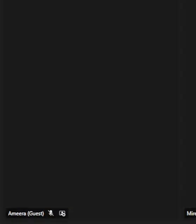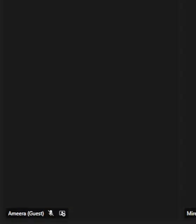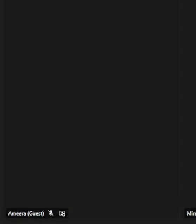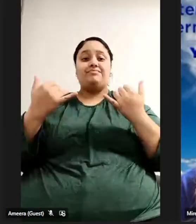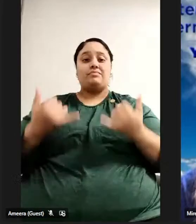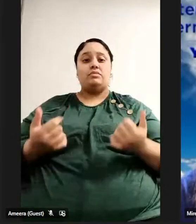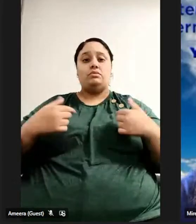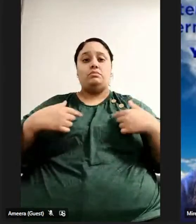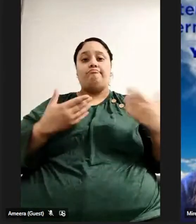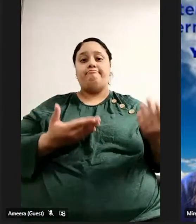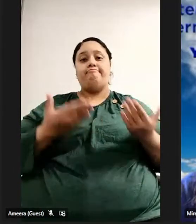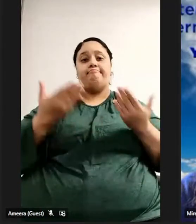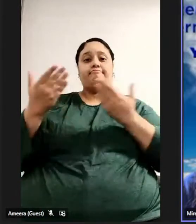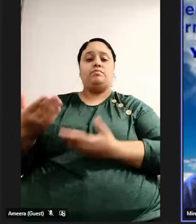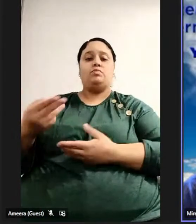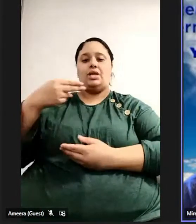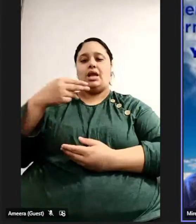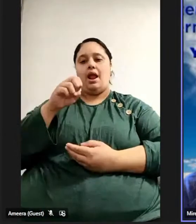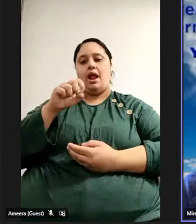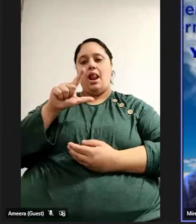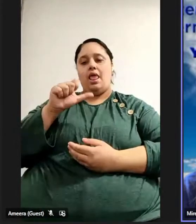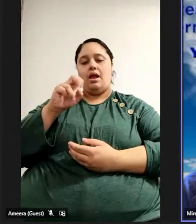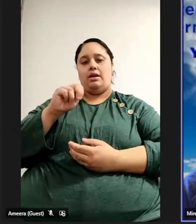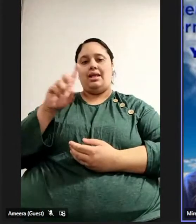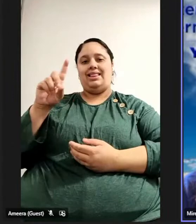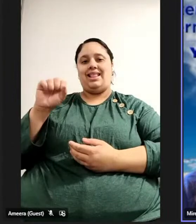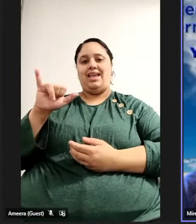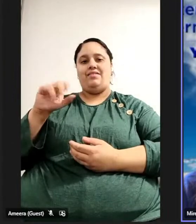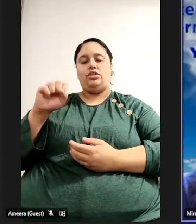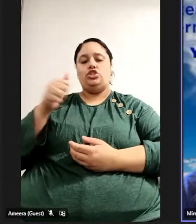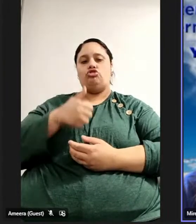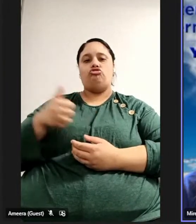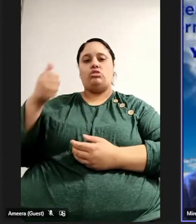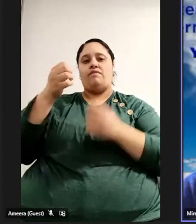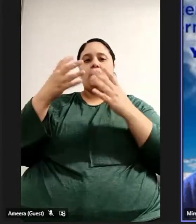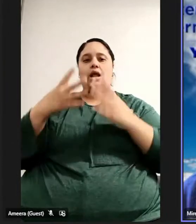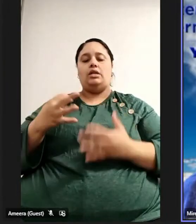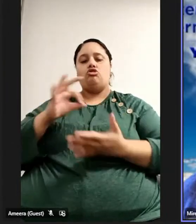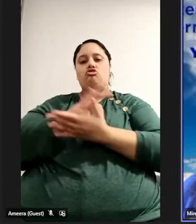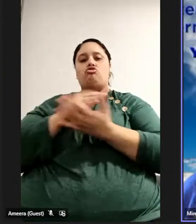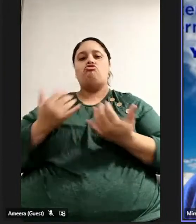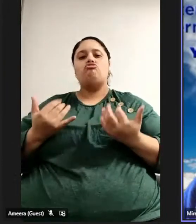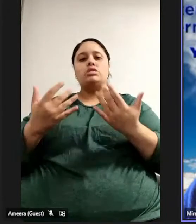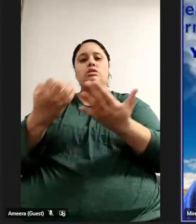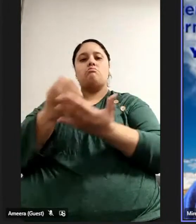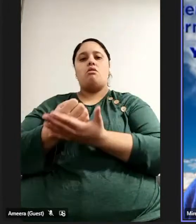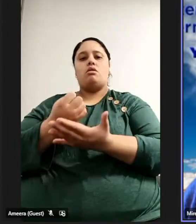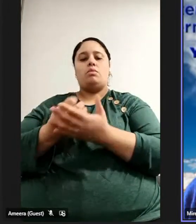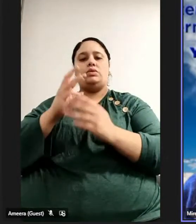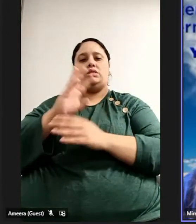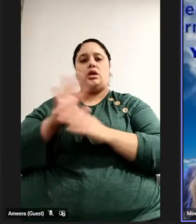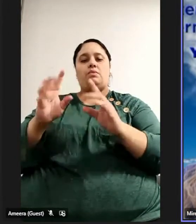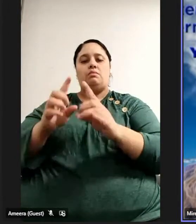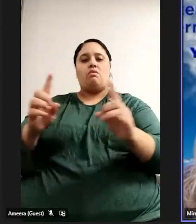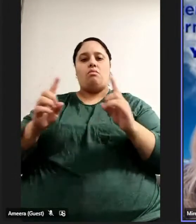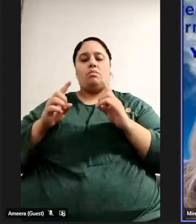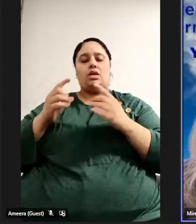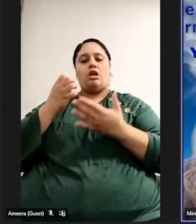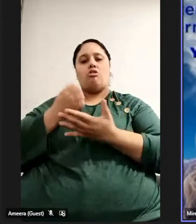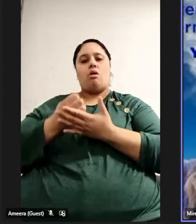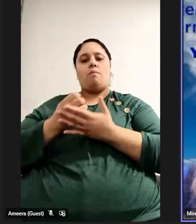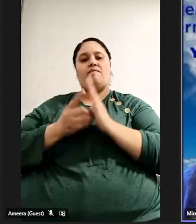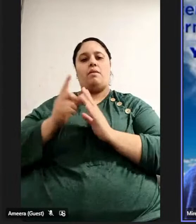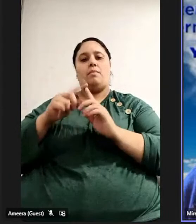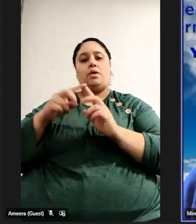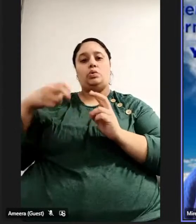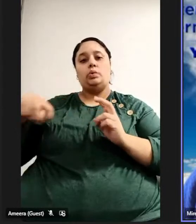Helen Davies, who's the Chief Director of the Green Economy in the Western Cape's Department of Economic Development and Tourism. And she'll talk us through a little bit